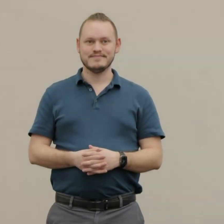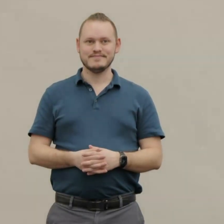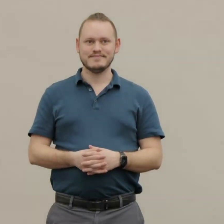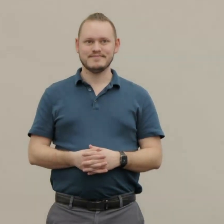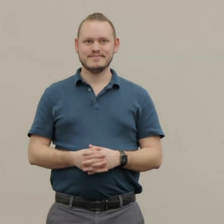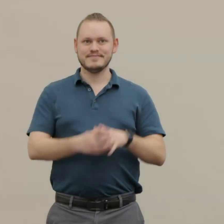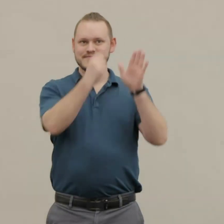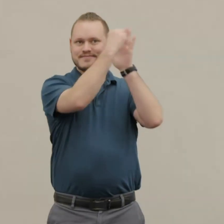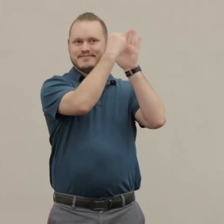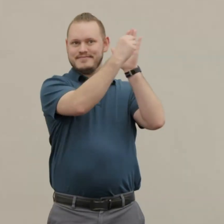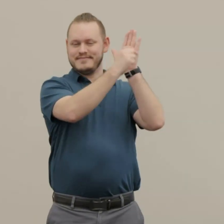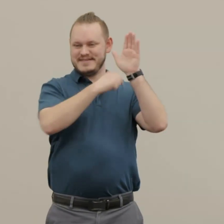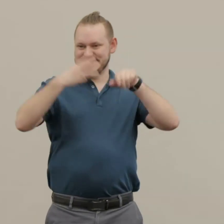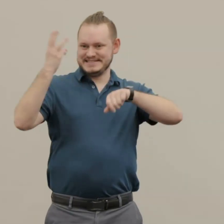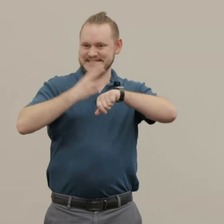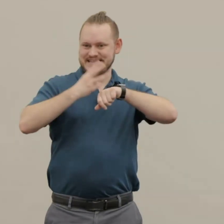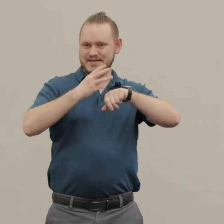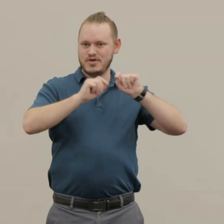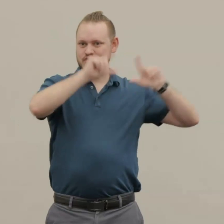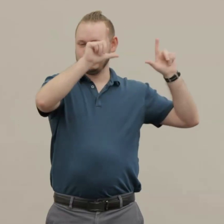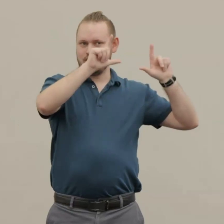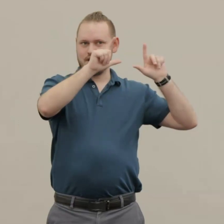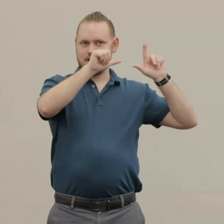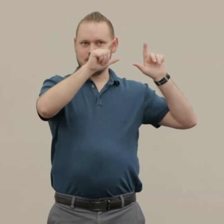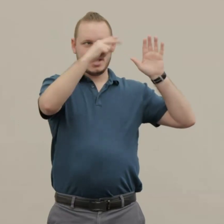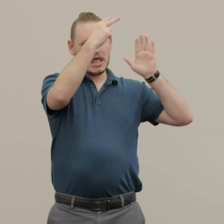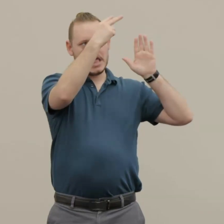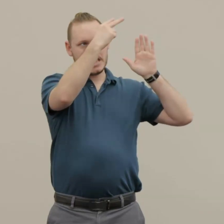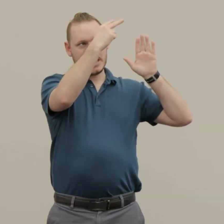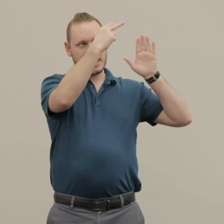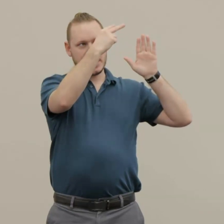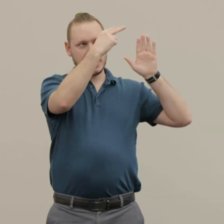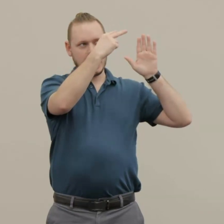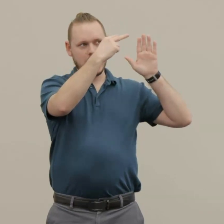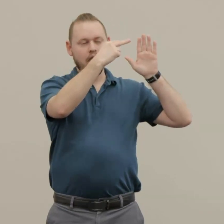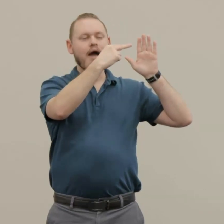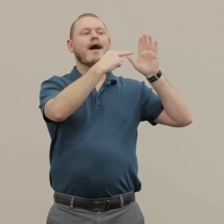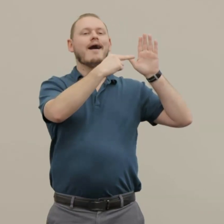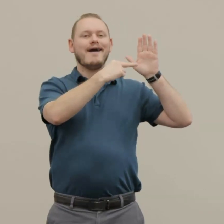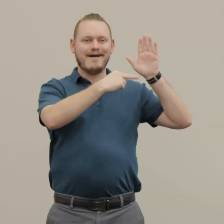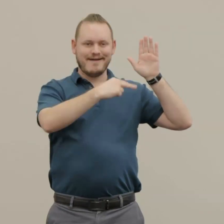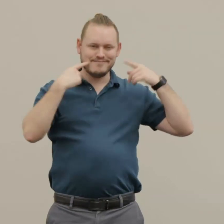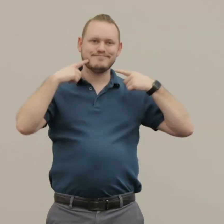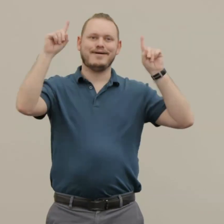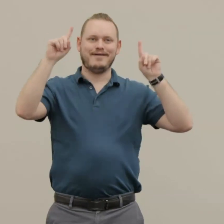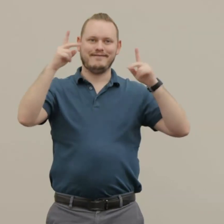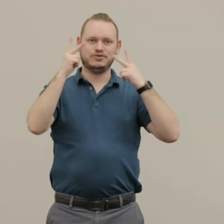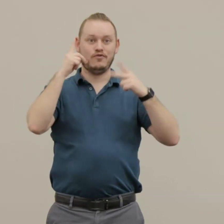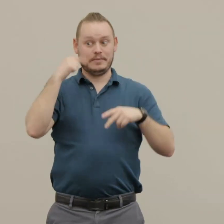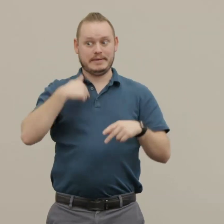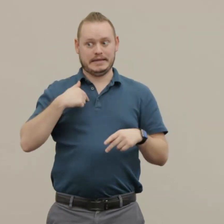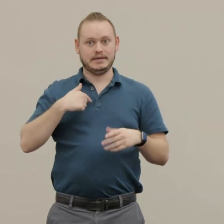read me now" at least 6 times on the screen, and it takes a while for it to be visual, especially for me.